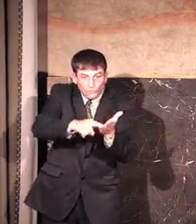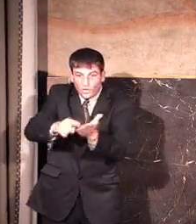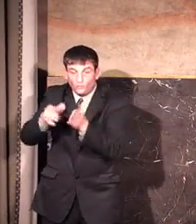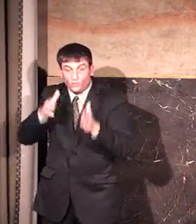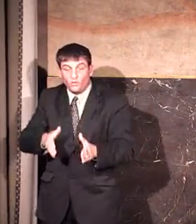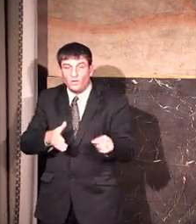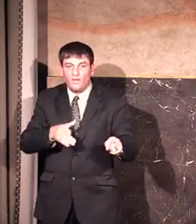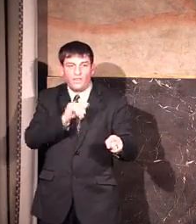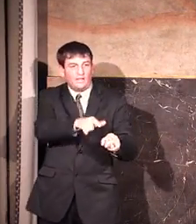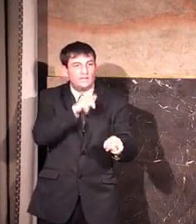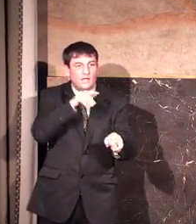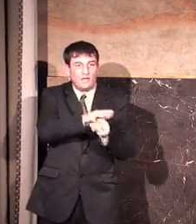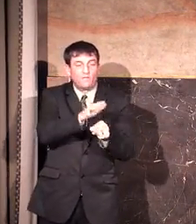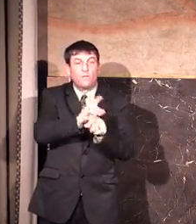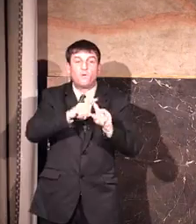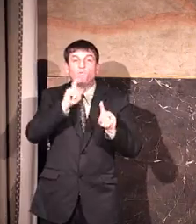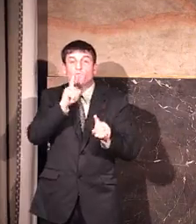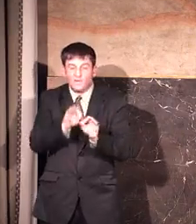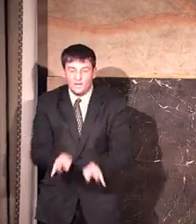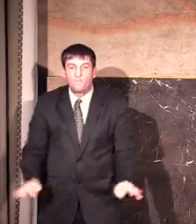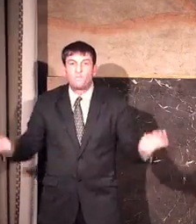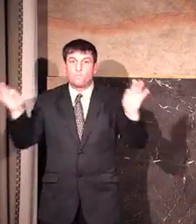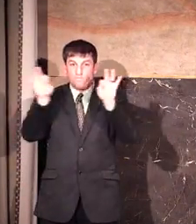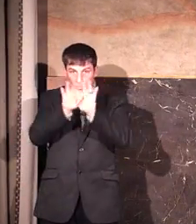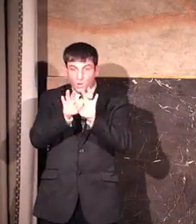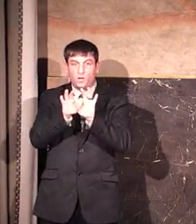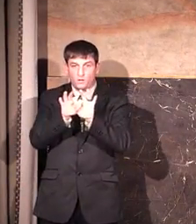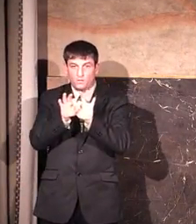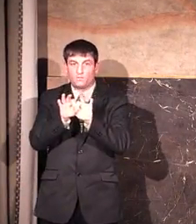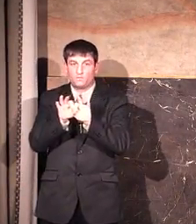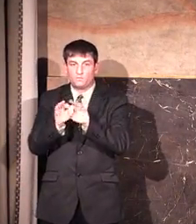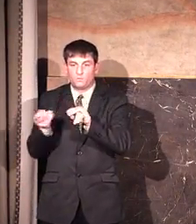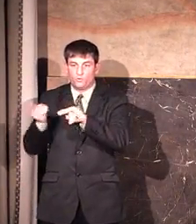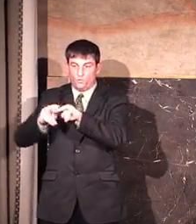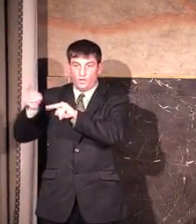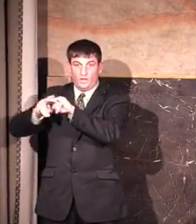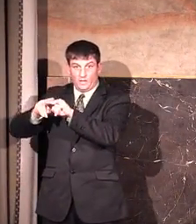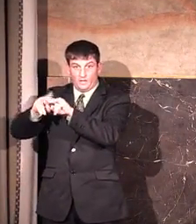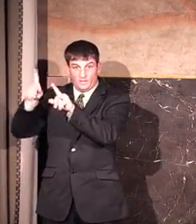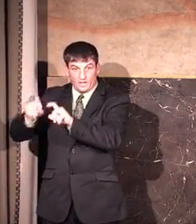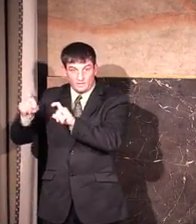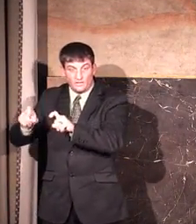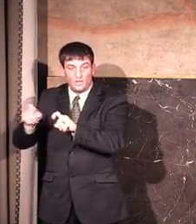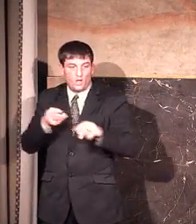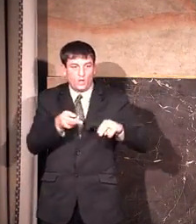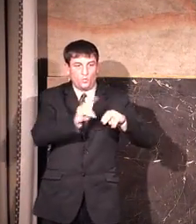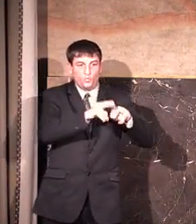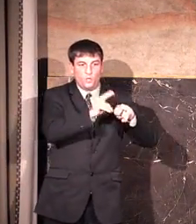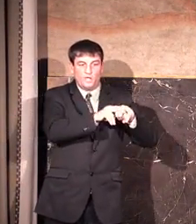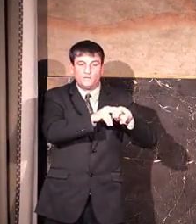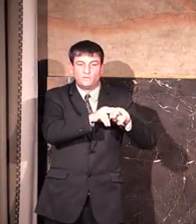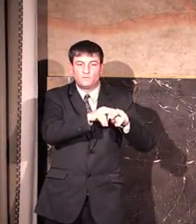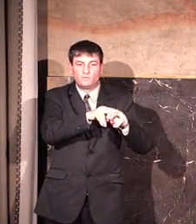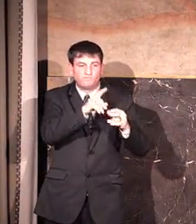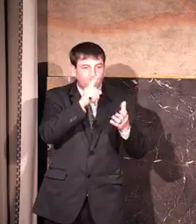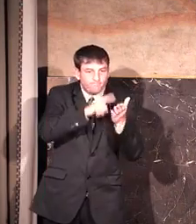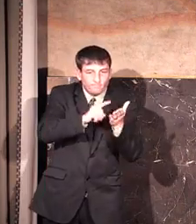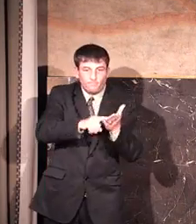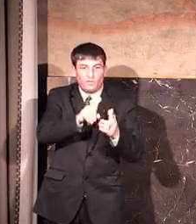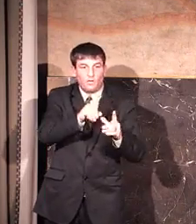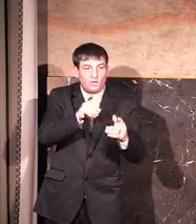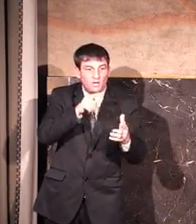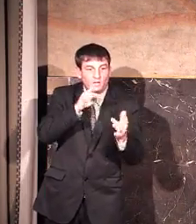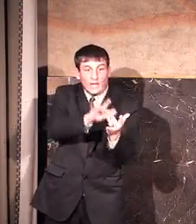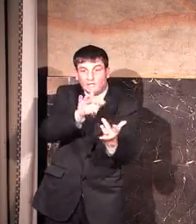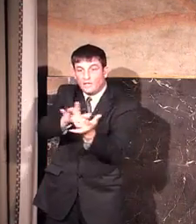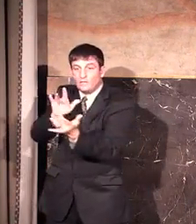important that we do that in terms of increasing our testing and our contact tracing. But we all have a role